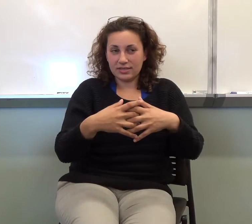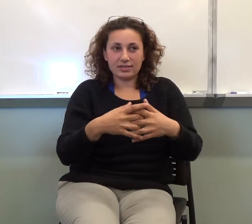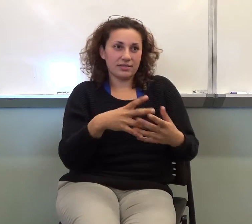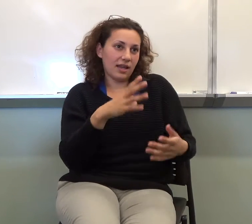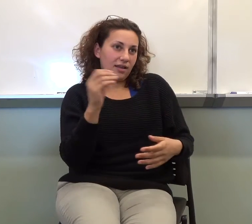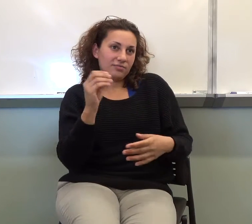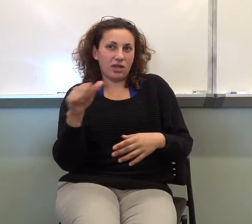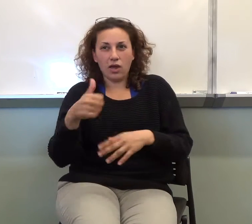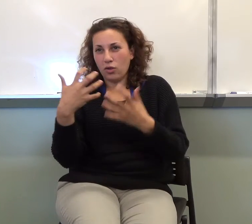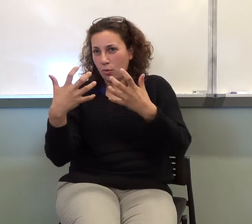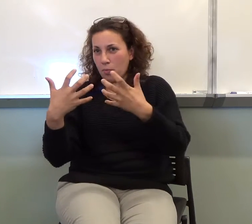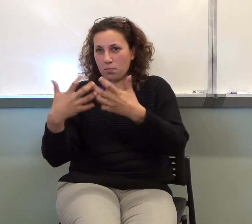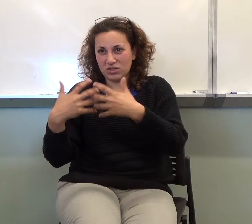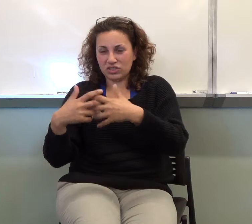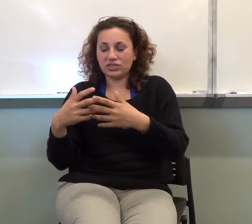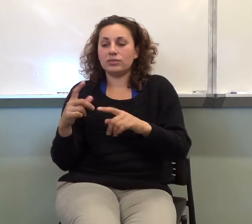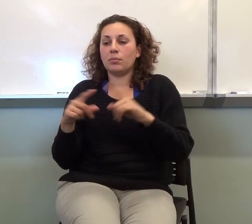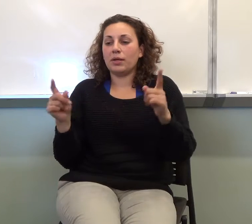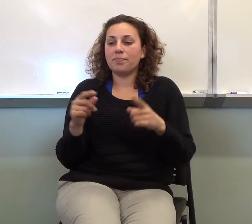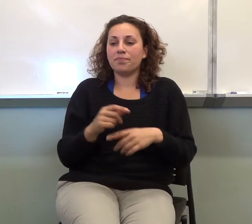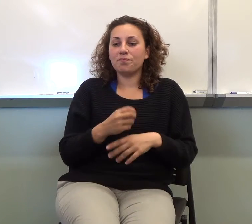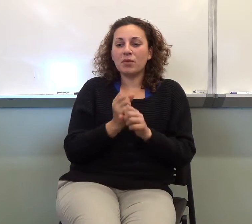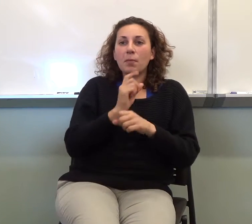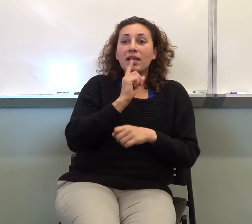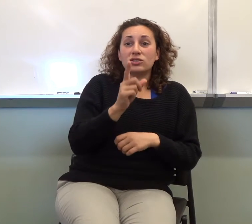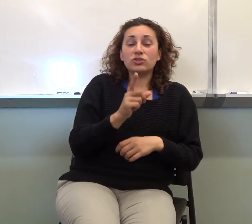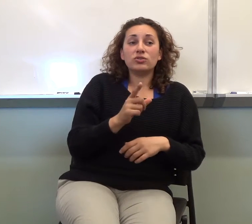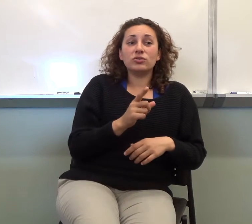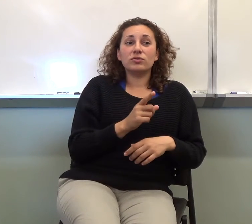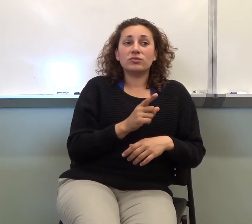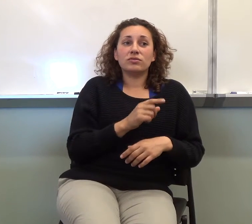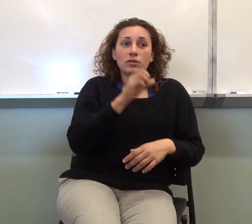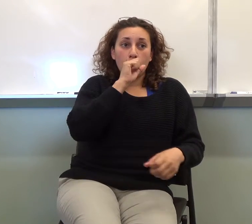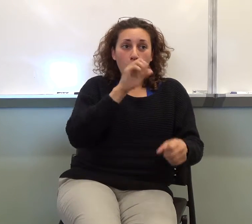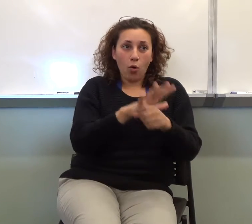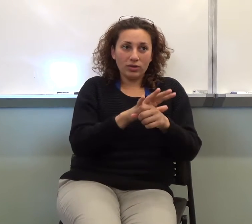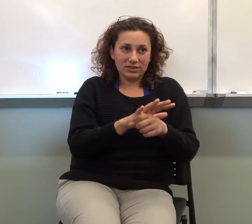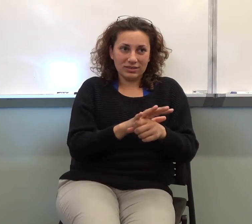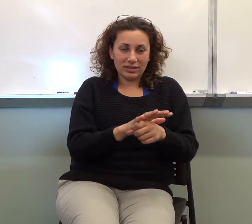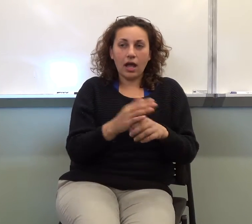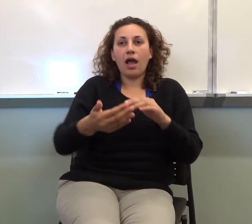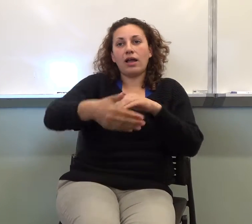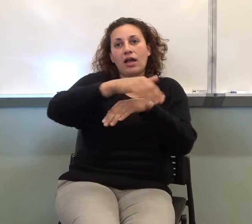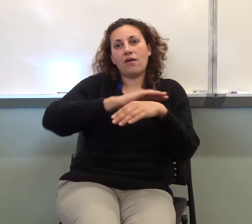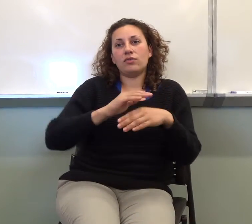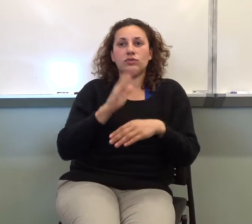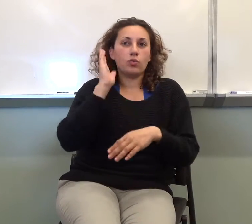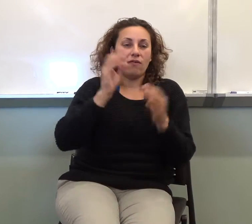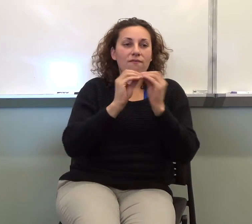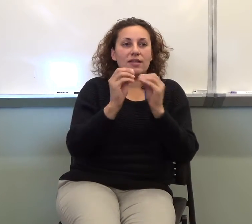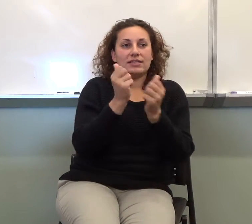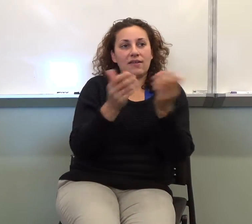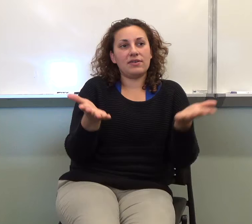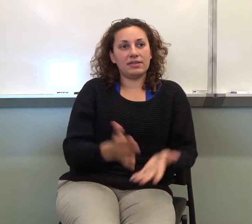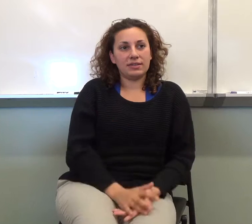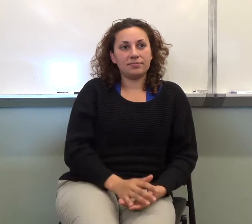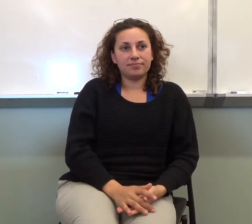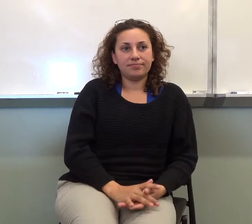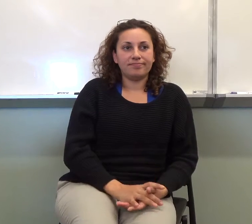those devices have a high probability of not breaking, in that 3 to 4 year period, they do.